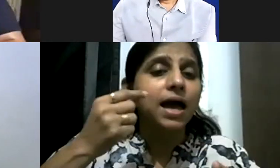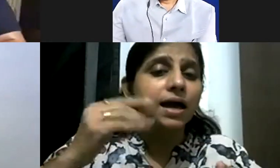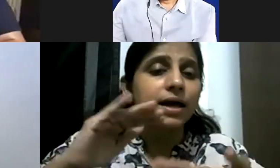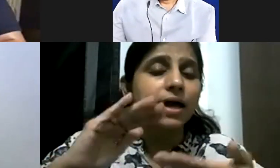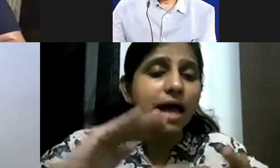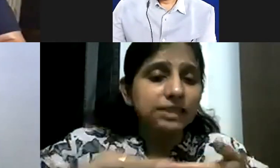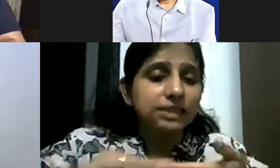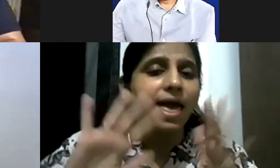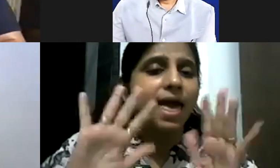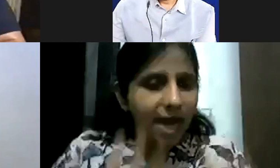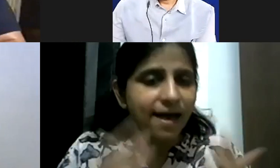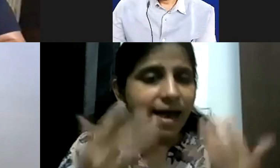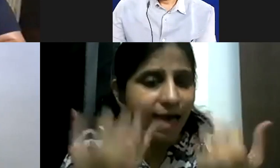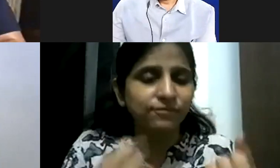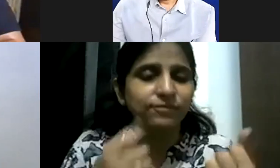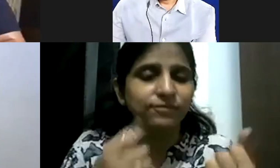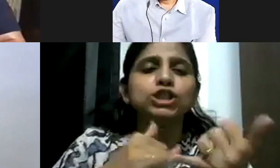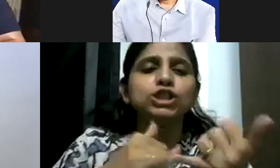Okay, and the second one,